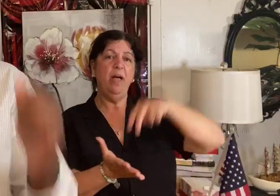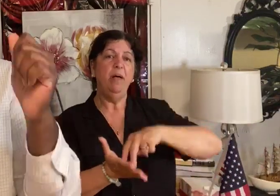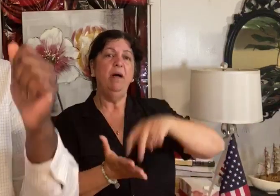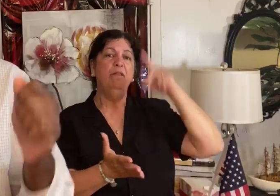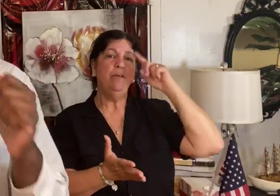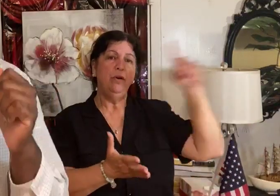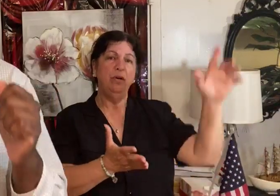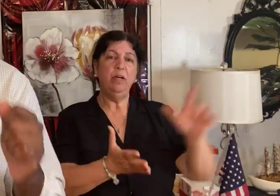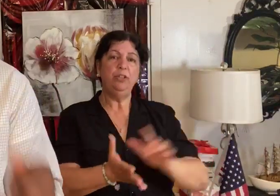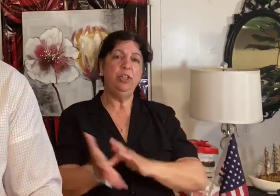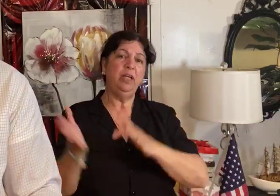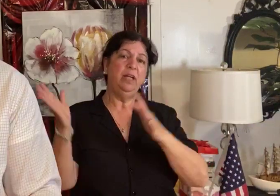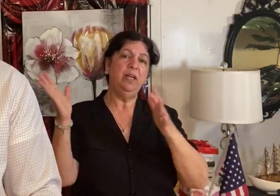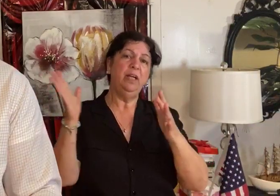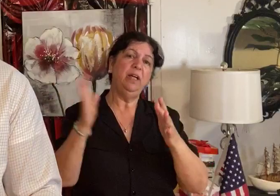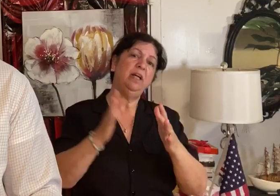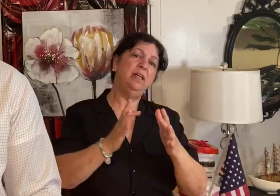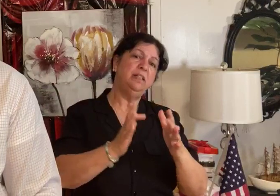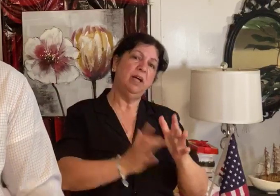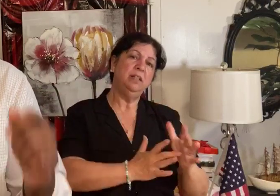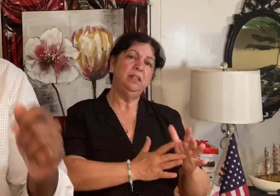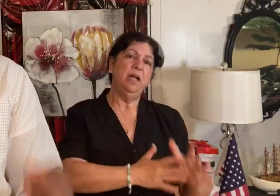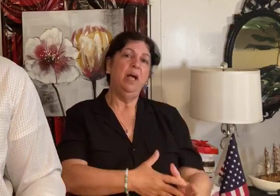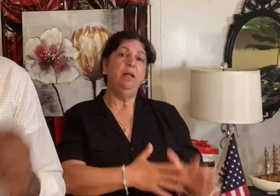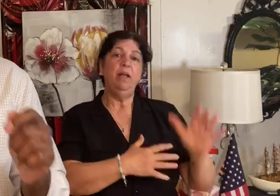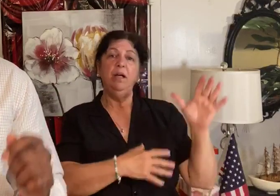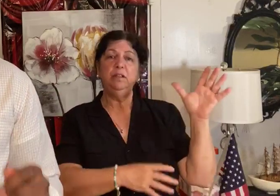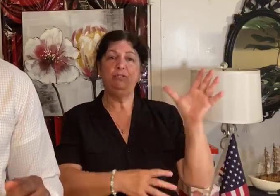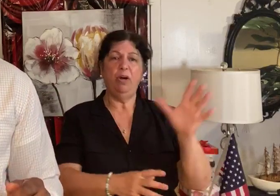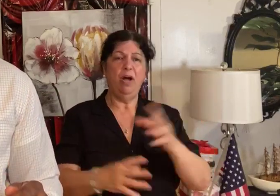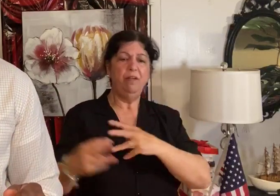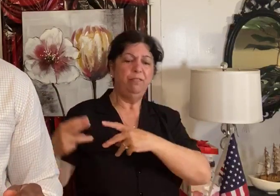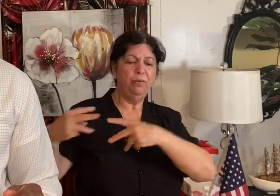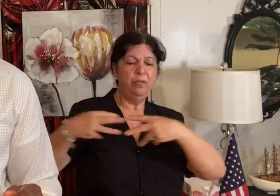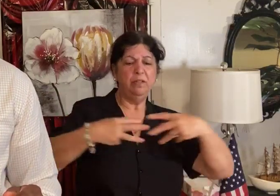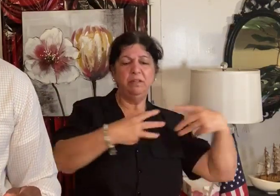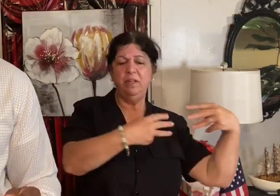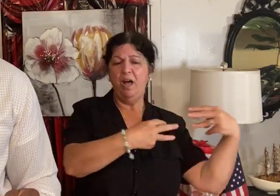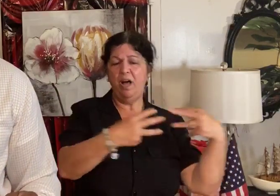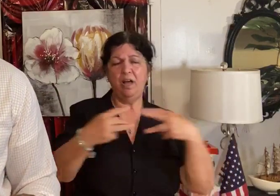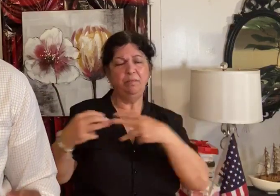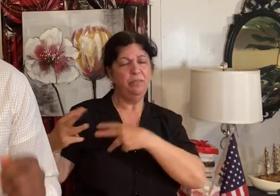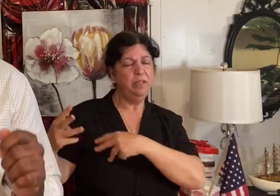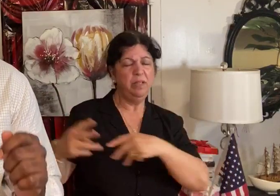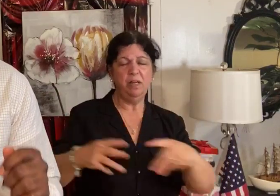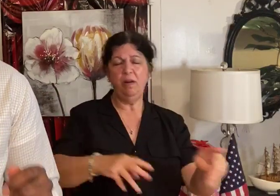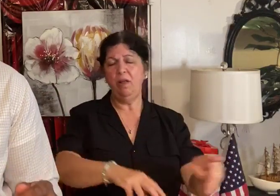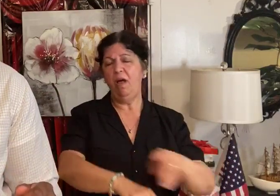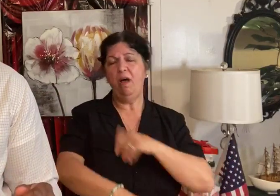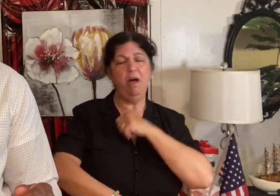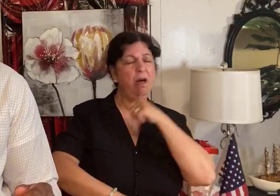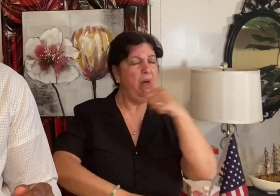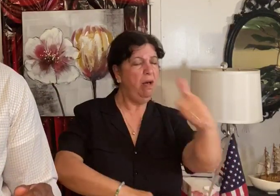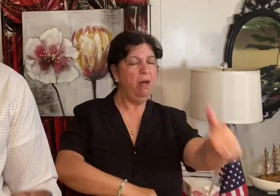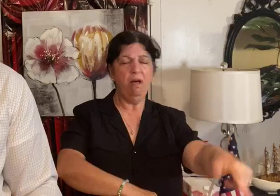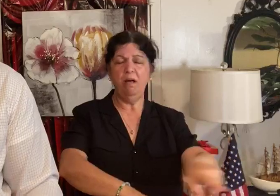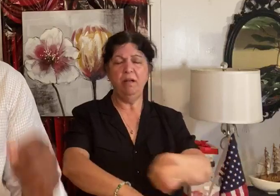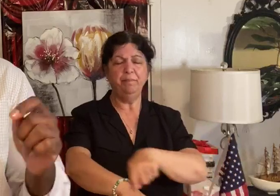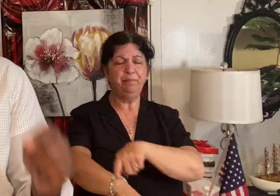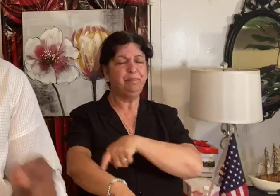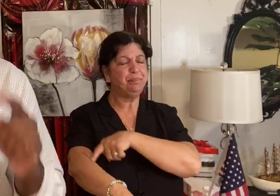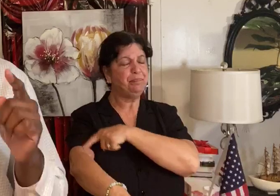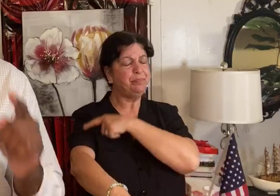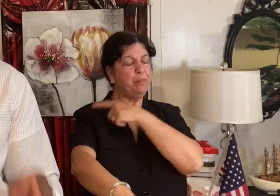Stand up for Jesus, the strife will not be